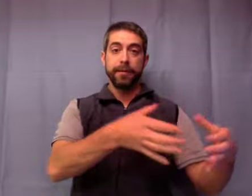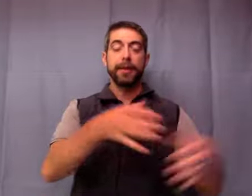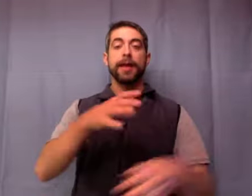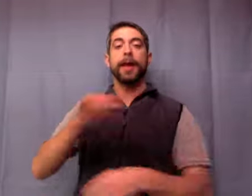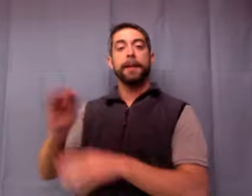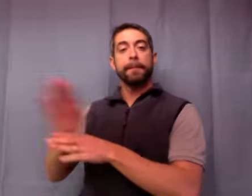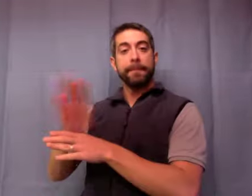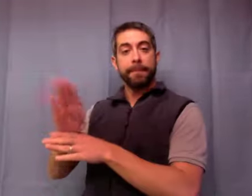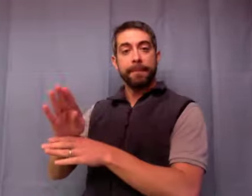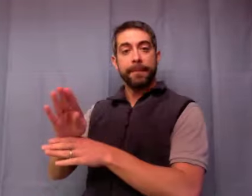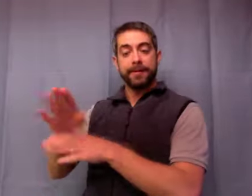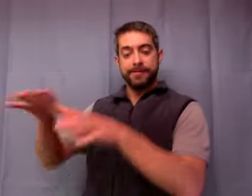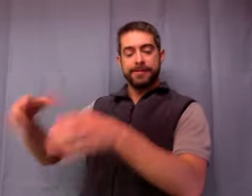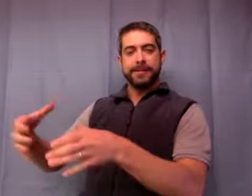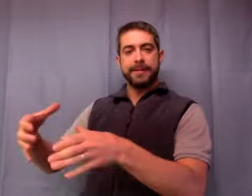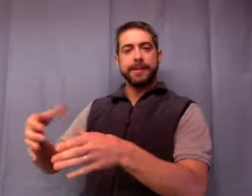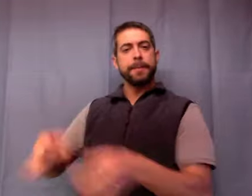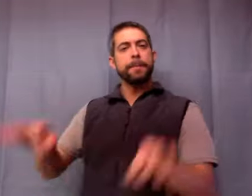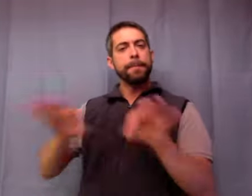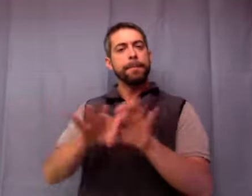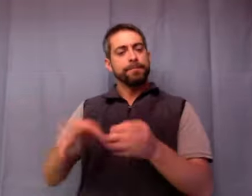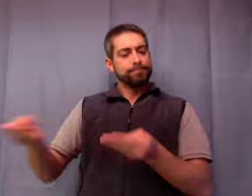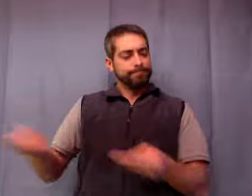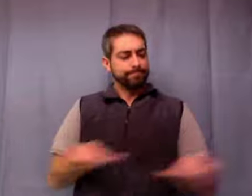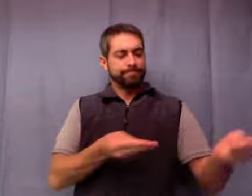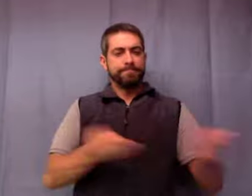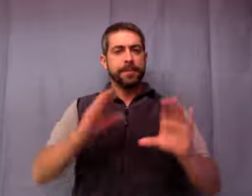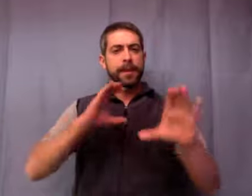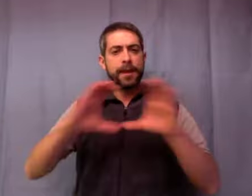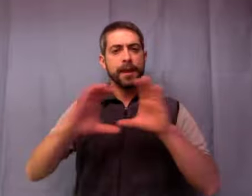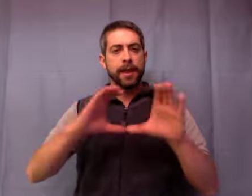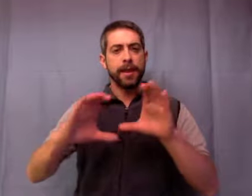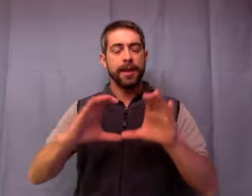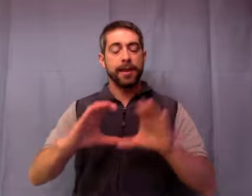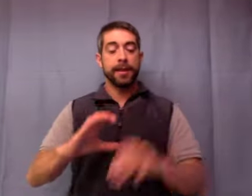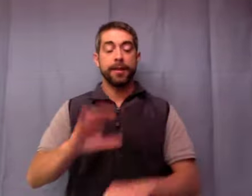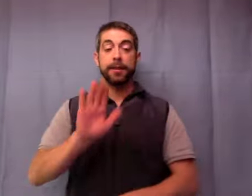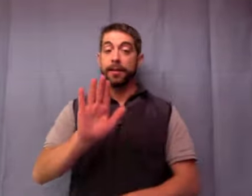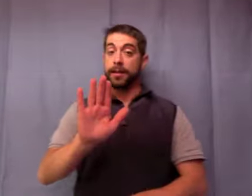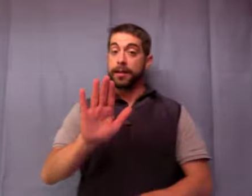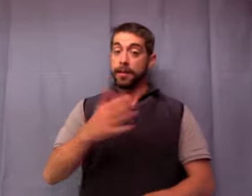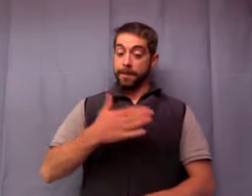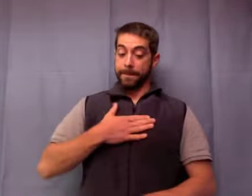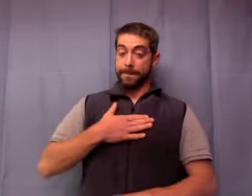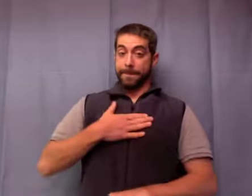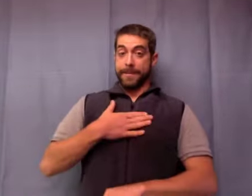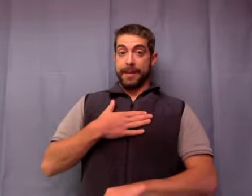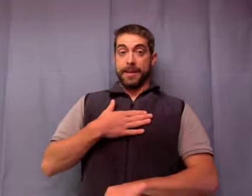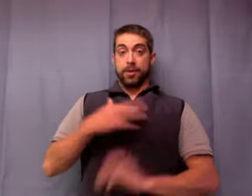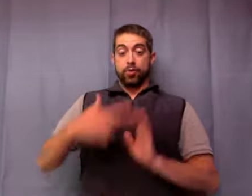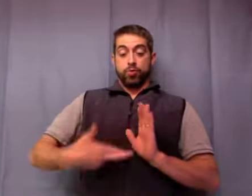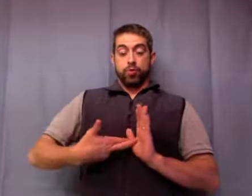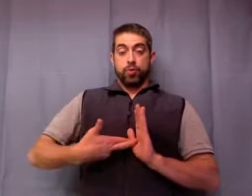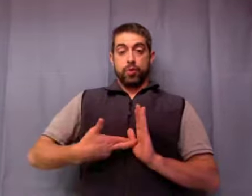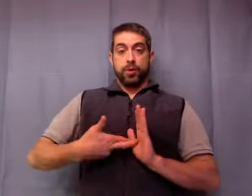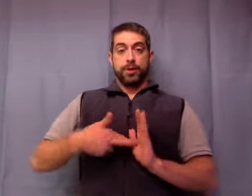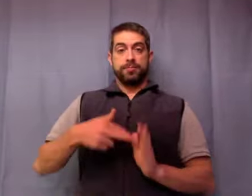As a service provider, the goal of my job is to determine the communication method